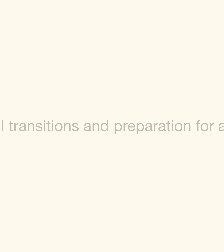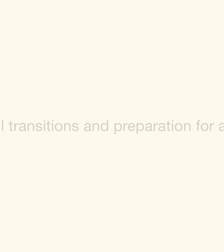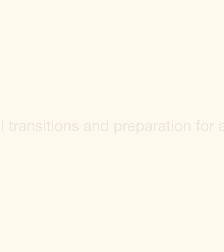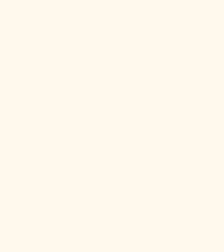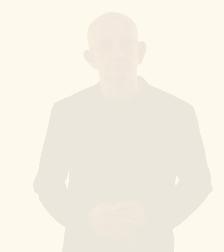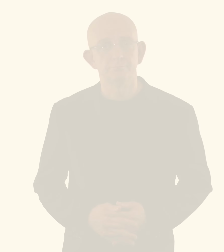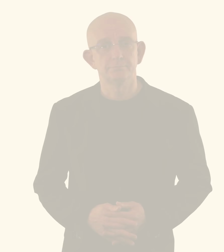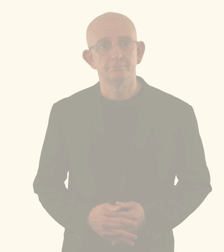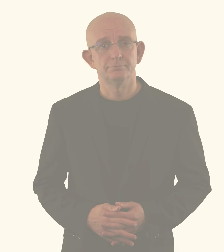We will create a three